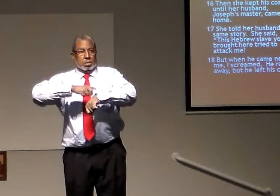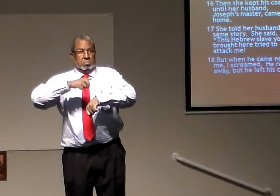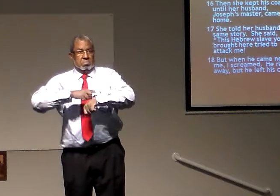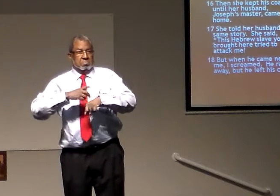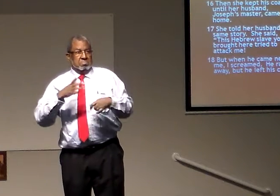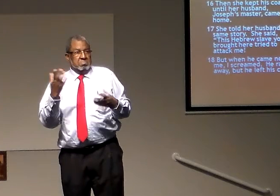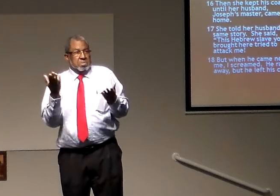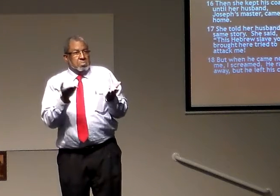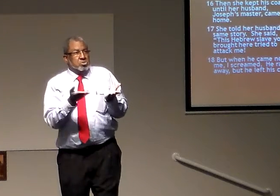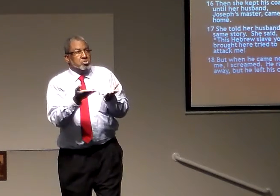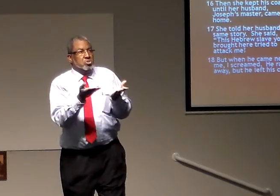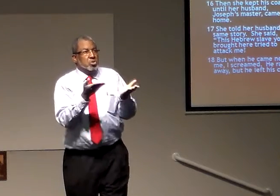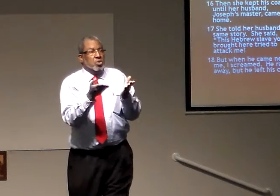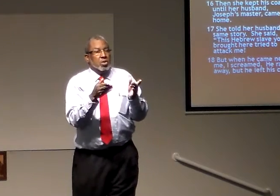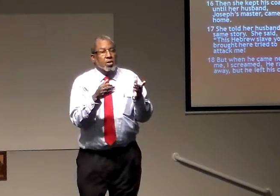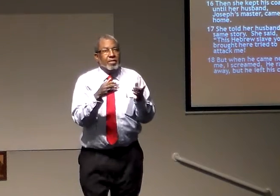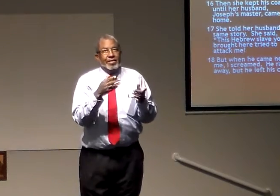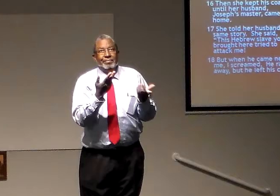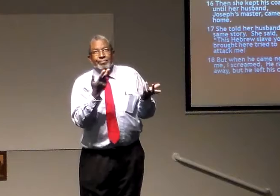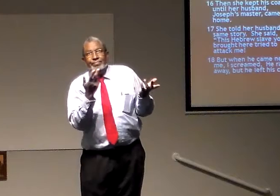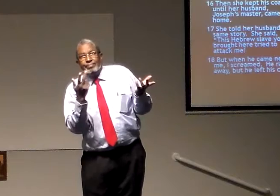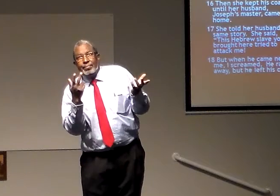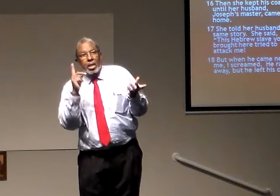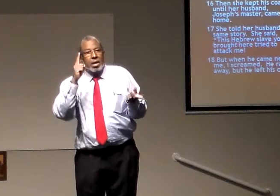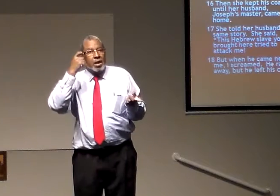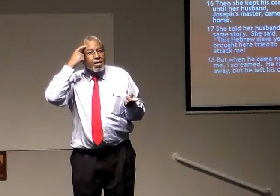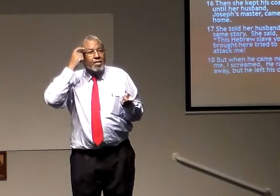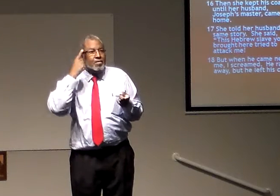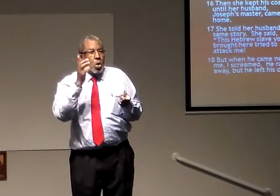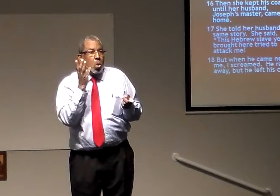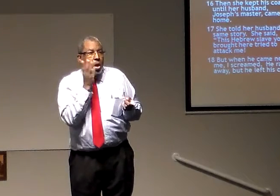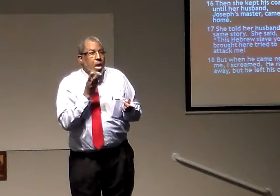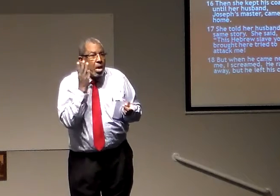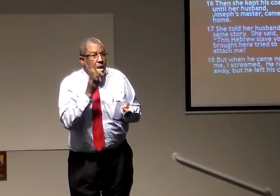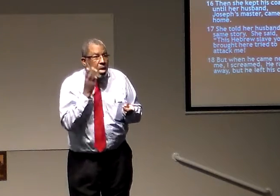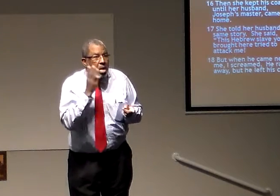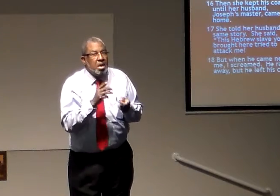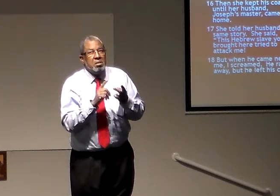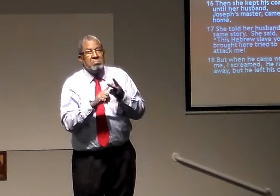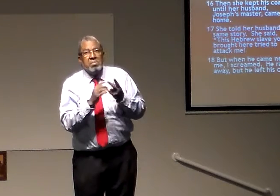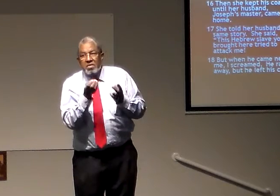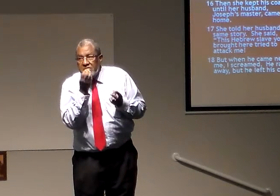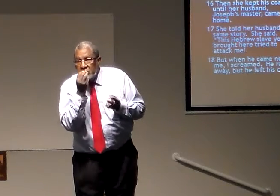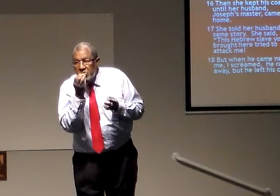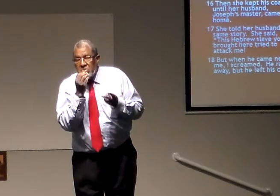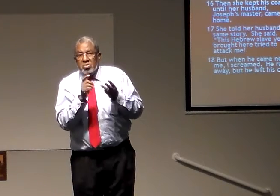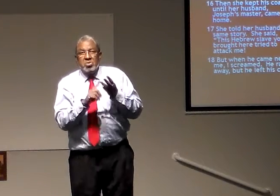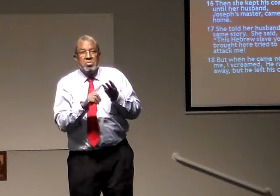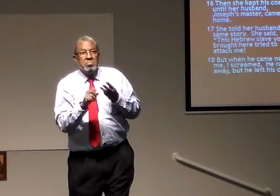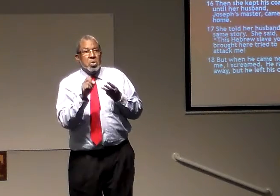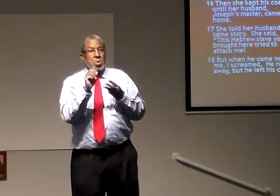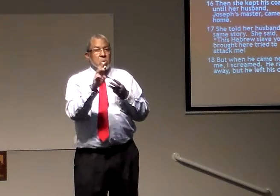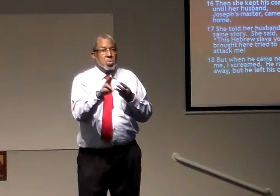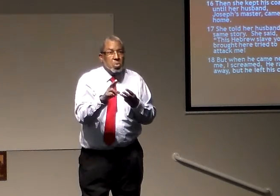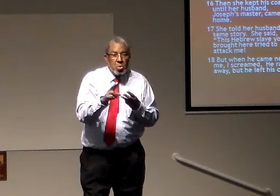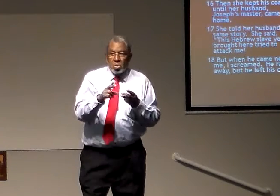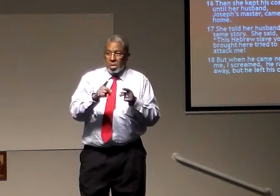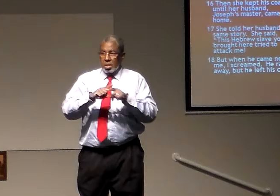there. He had a few people, the governor for wine and the food